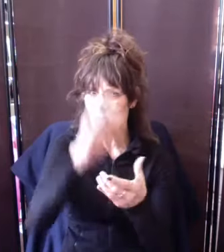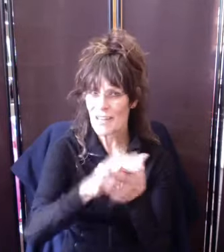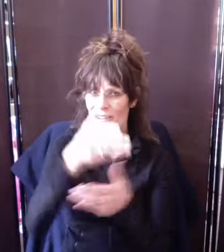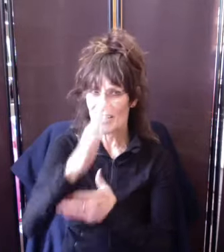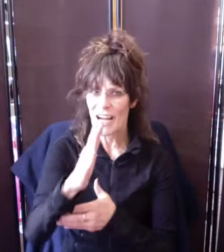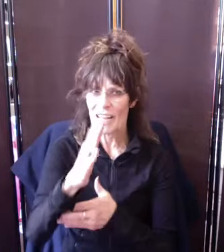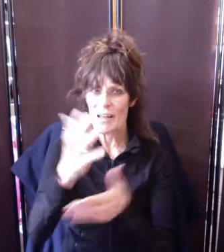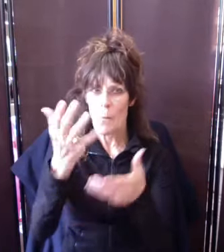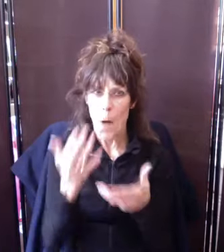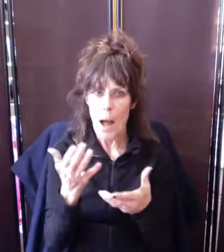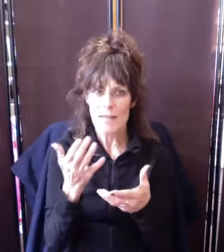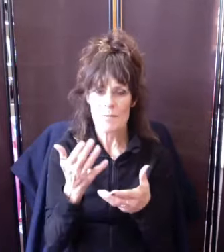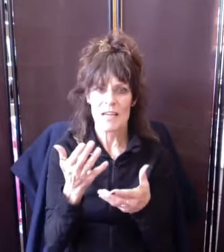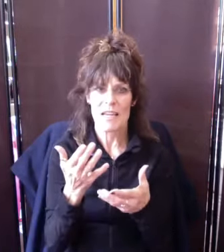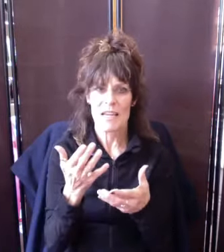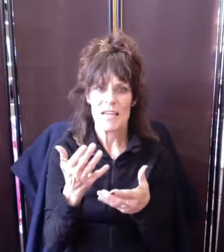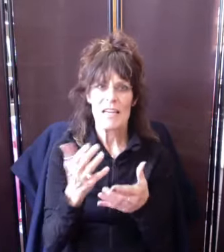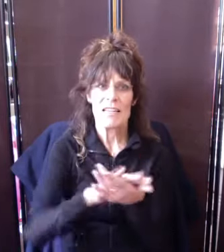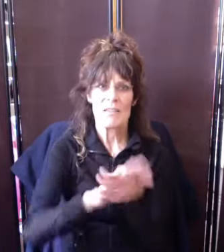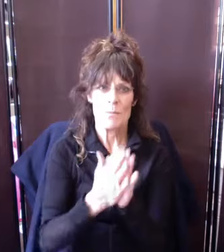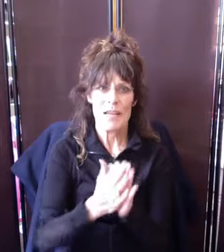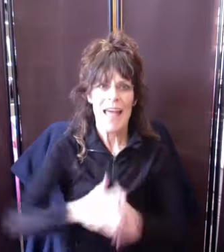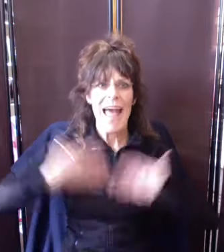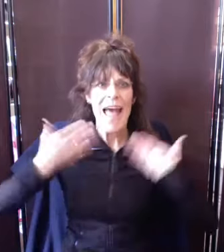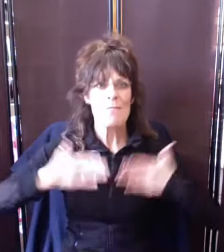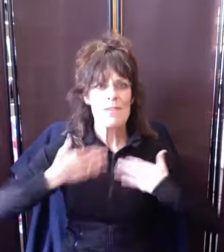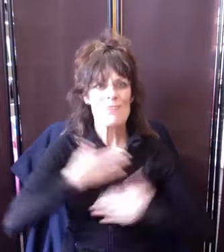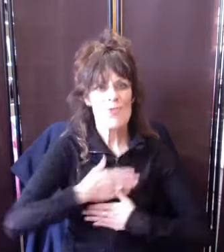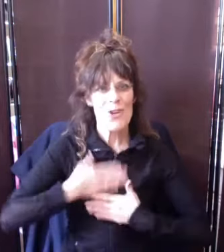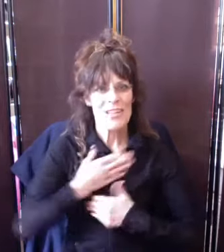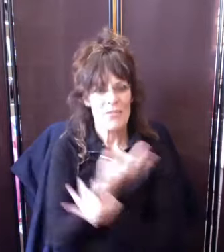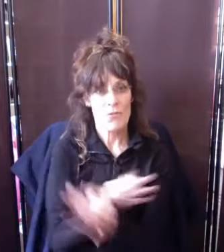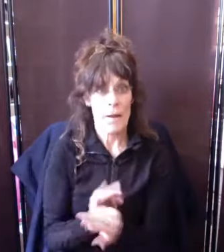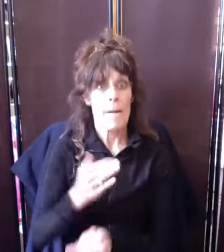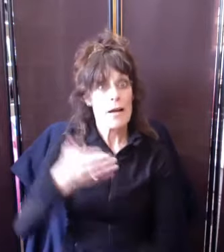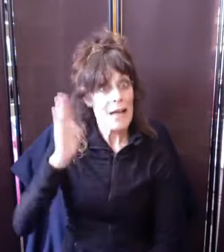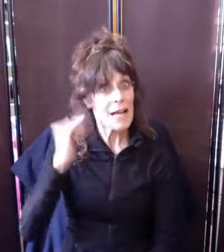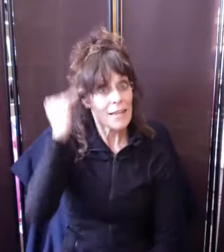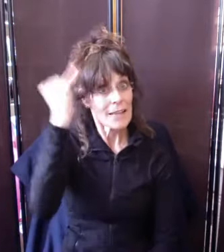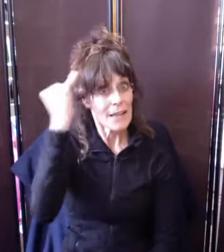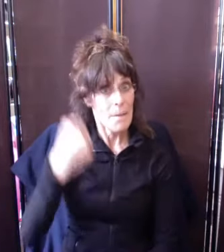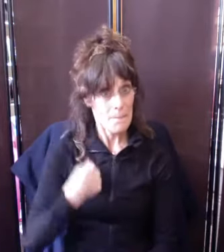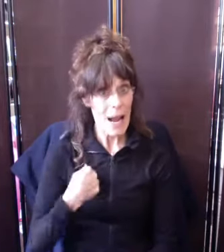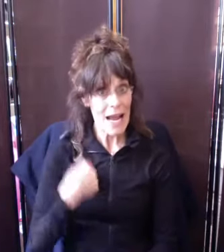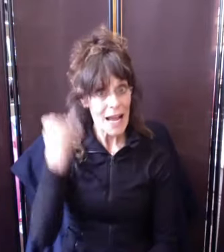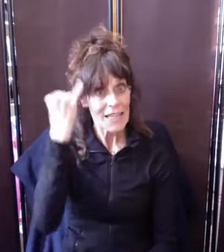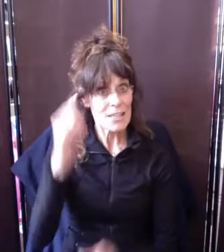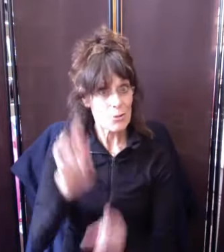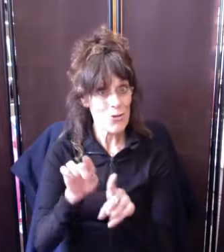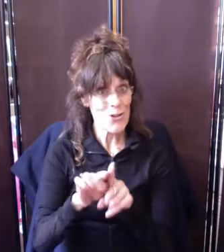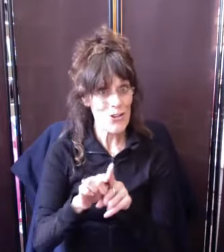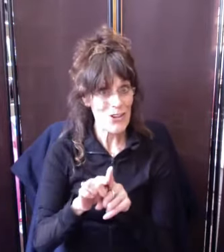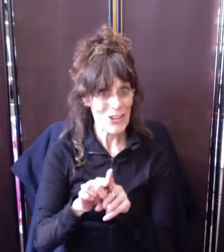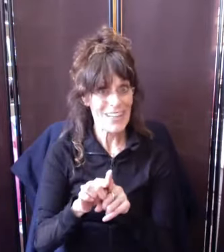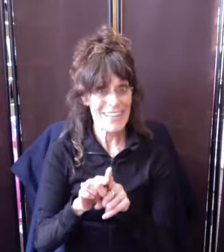free. Wanted me happy. That's God's ideal for me. It had always been my ideal for me. Let's make no mistake.